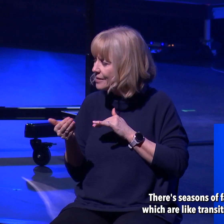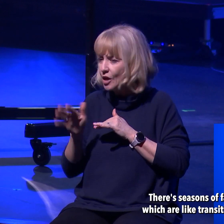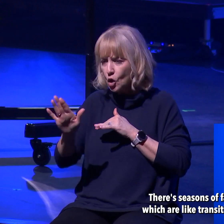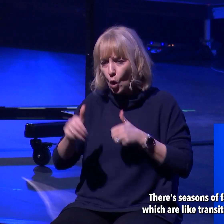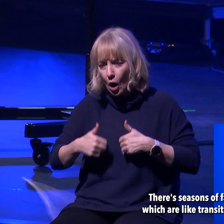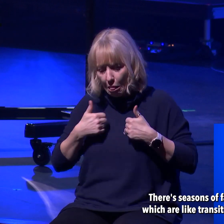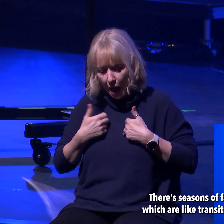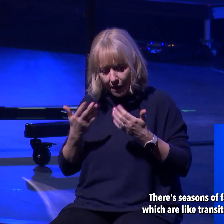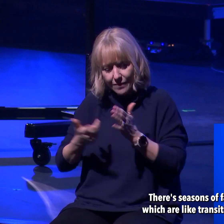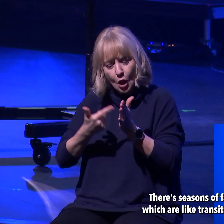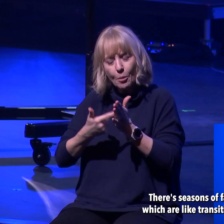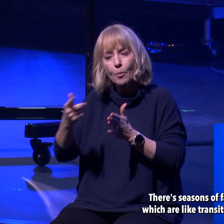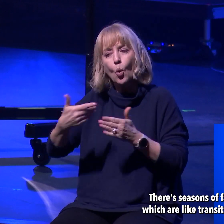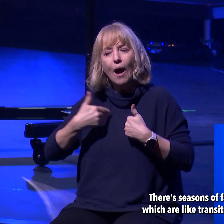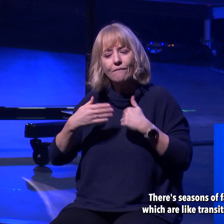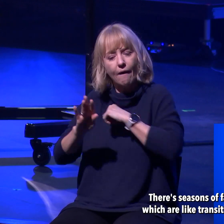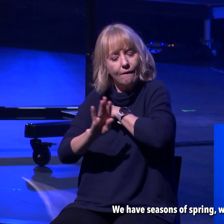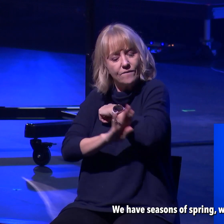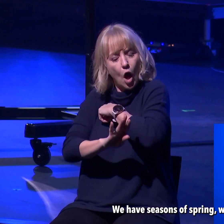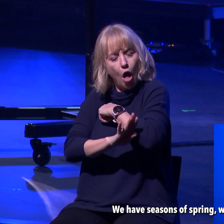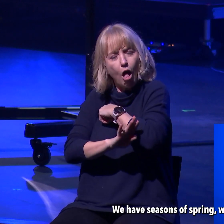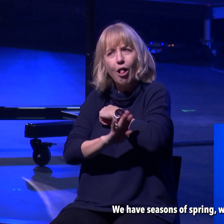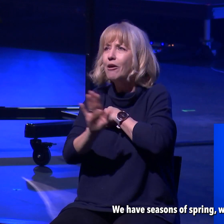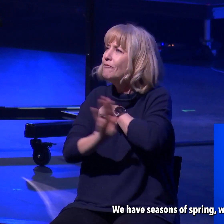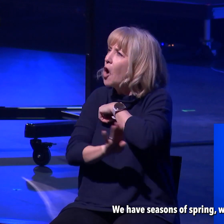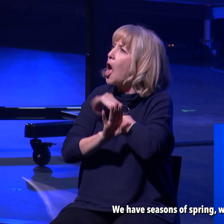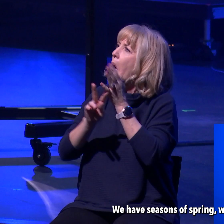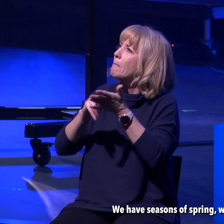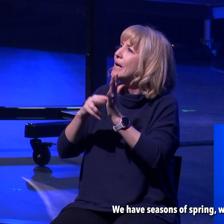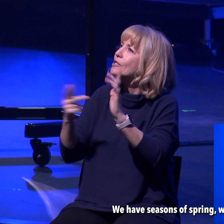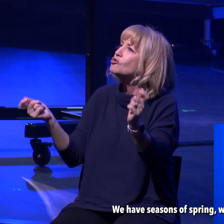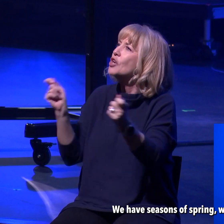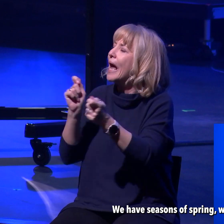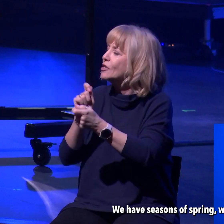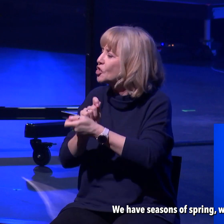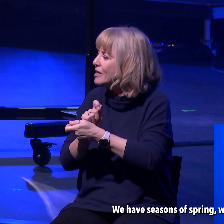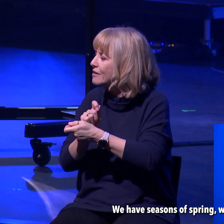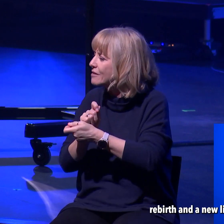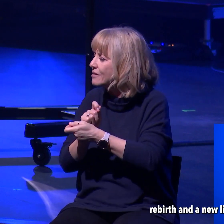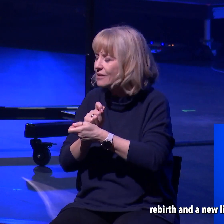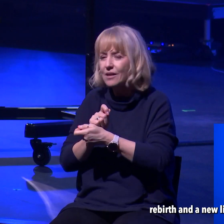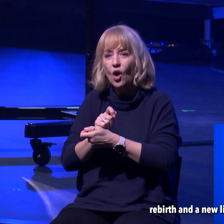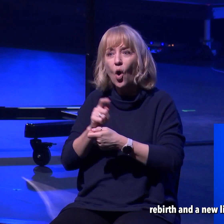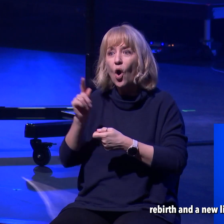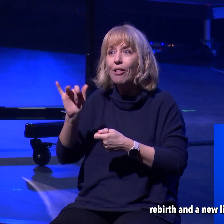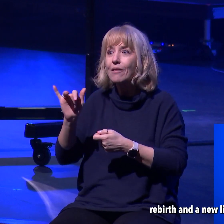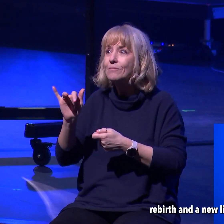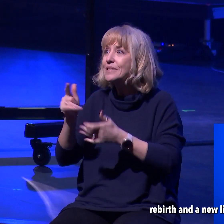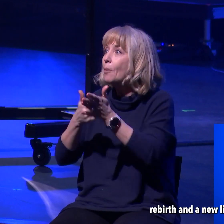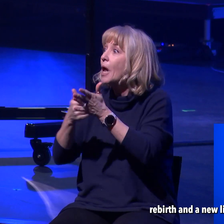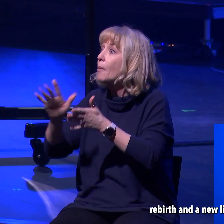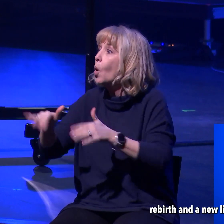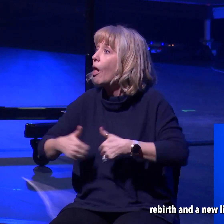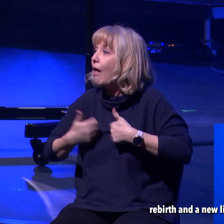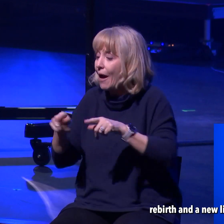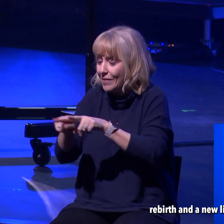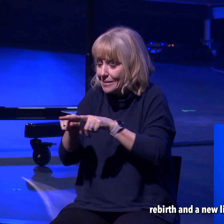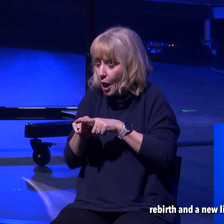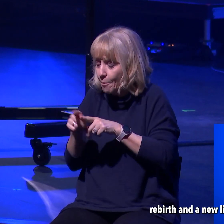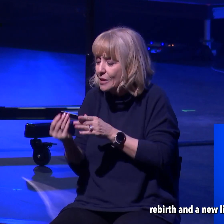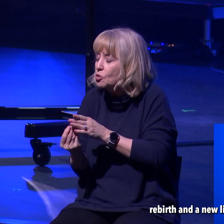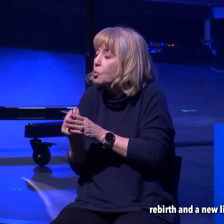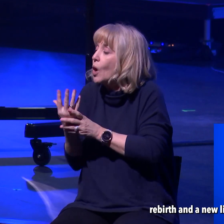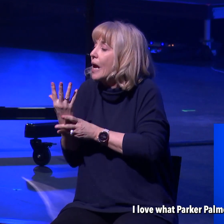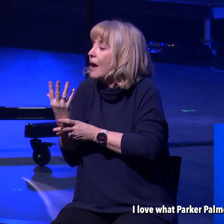are like transitions. We have seasons of spring, which are like rebirth and new